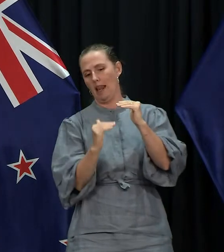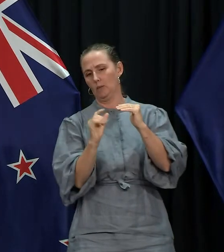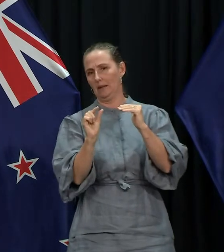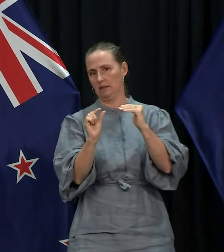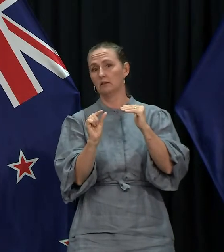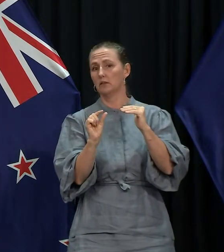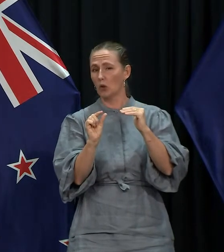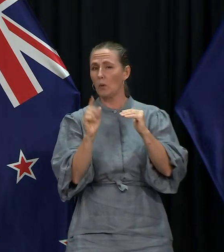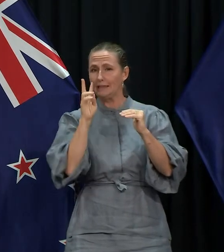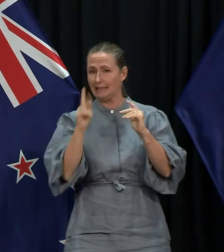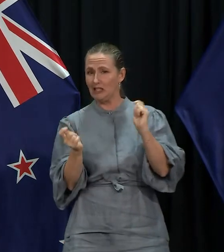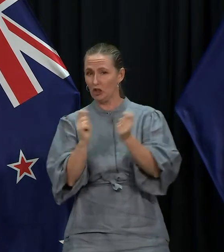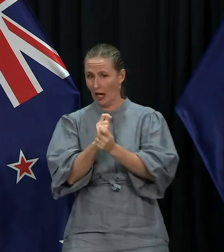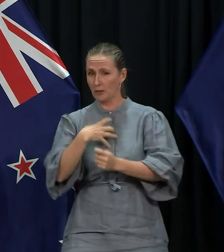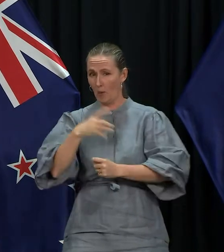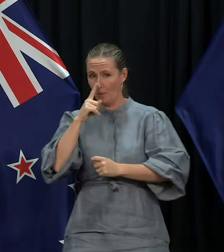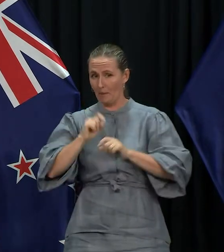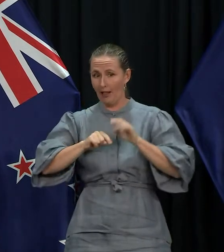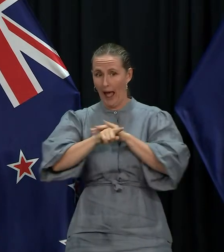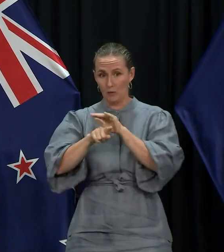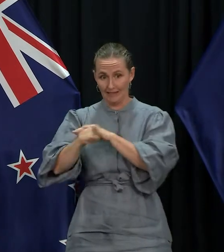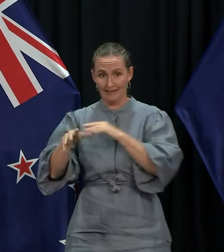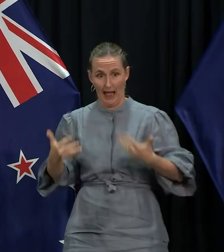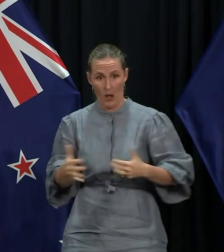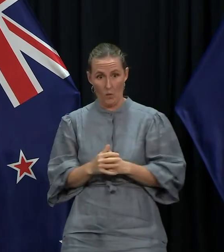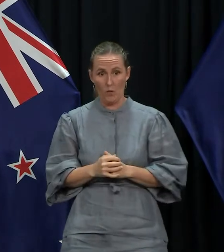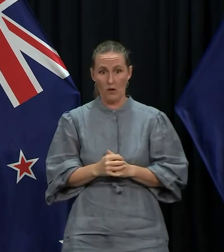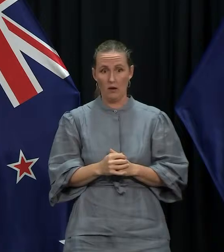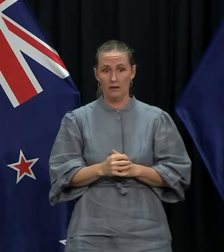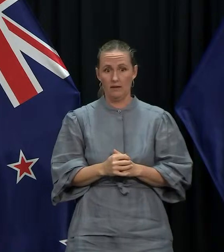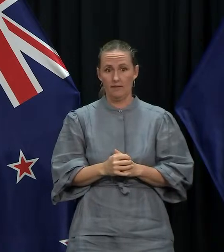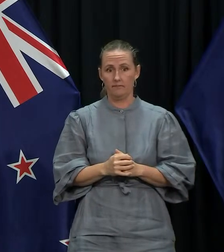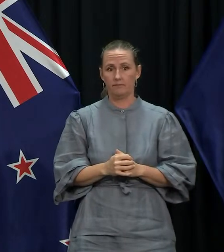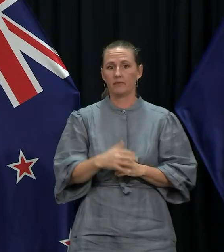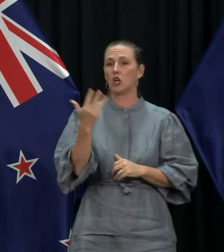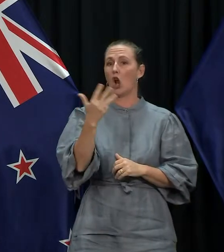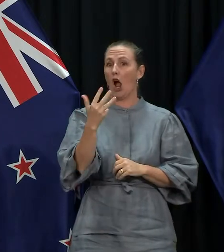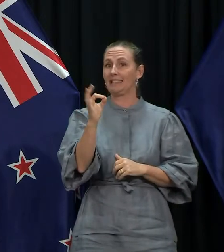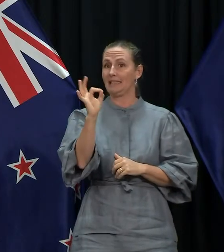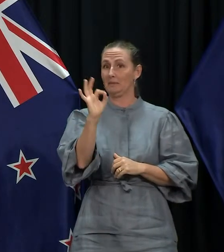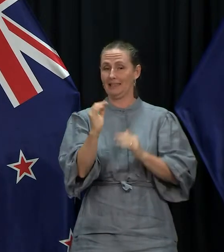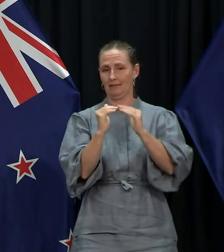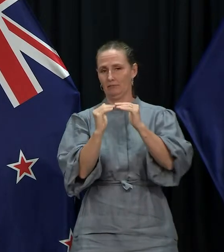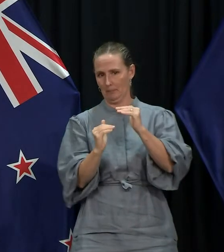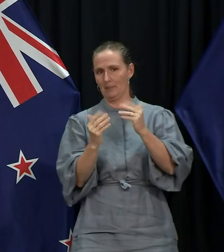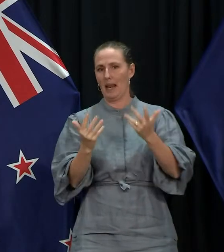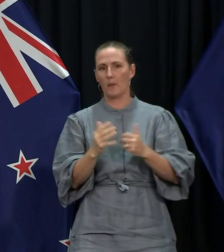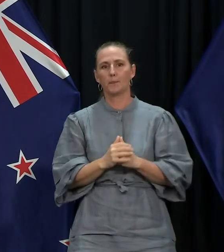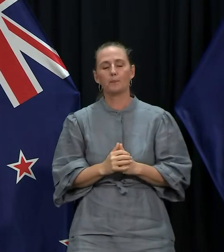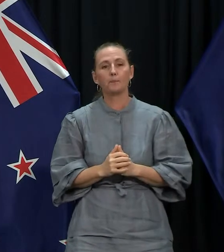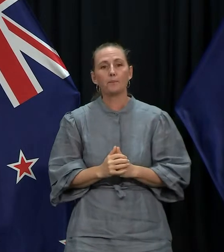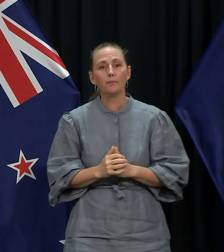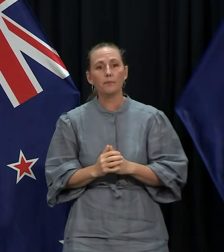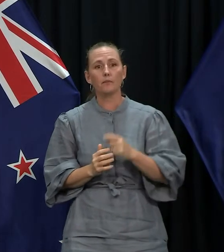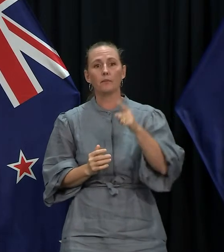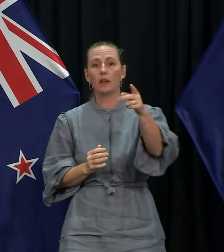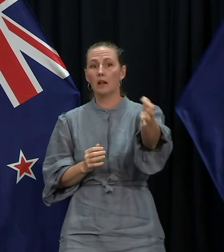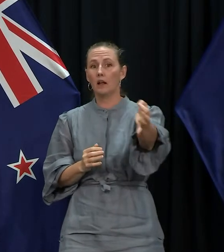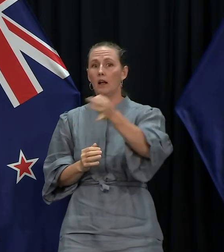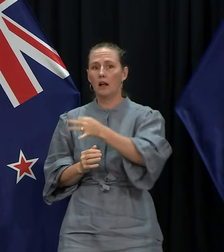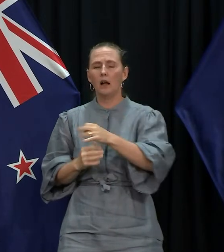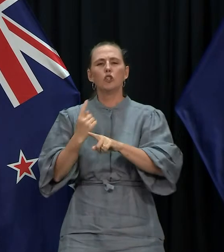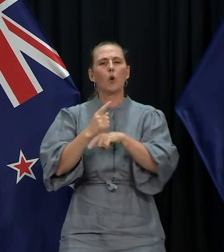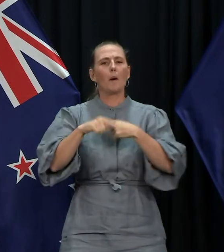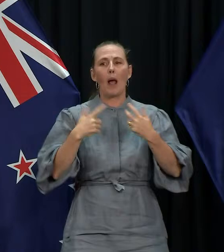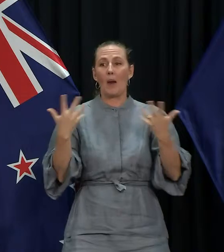it. Is there anything further on COVID? Yes. Thank you. So